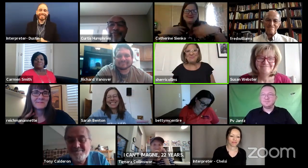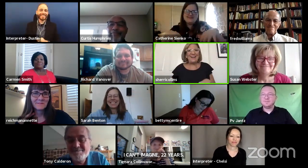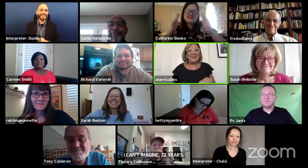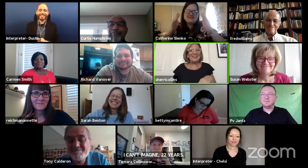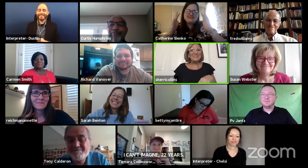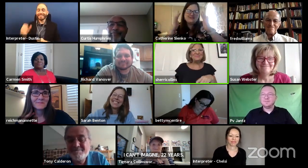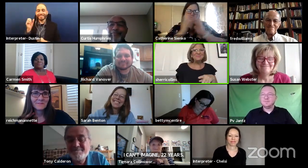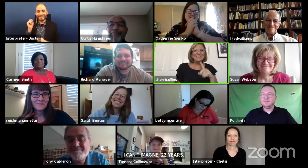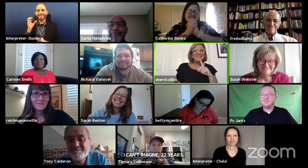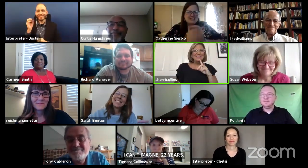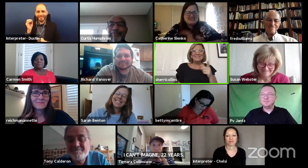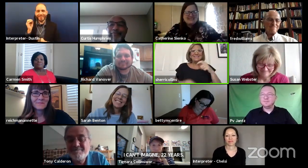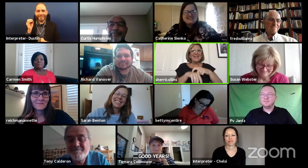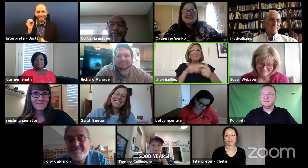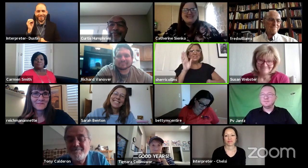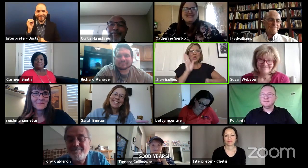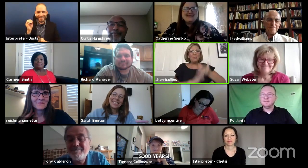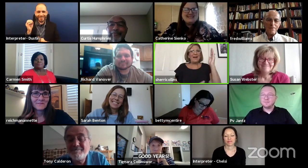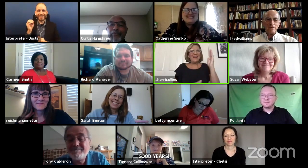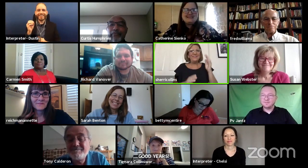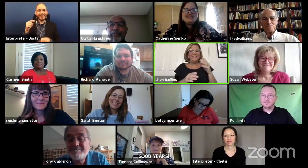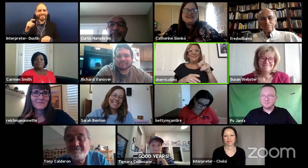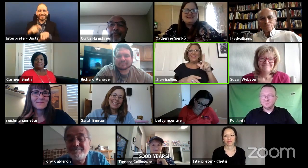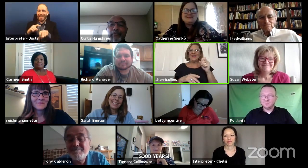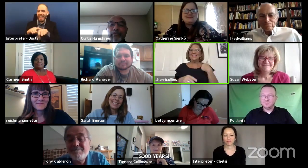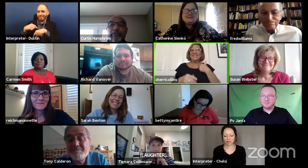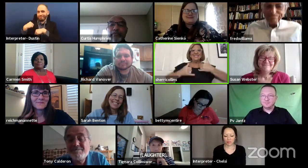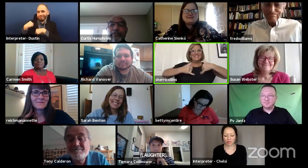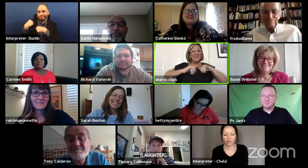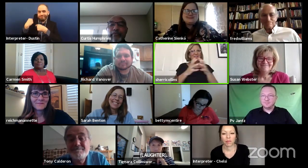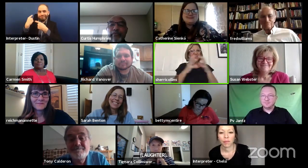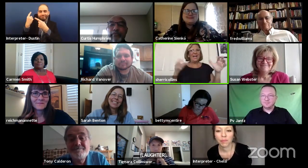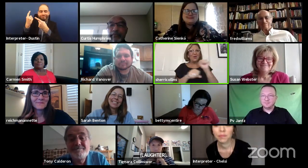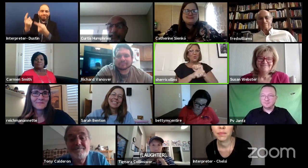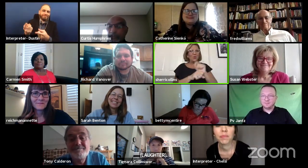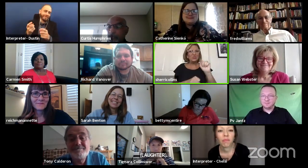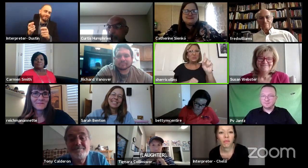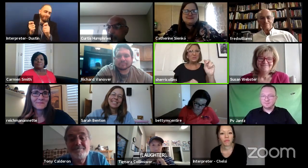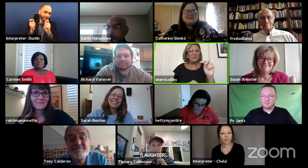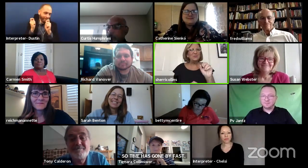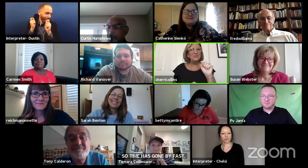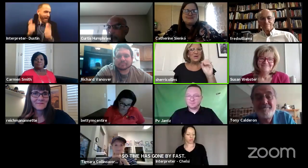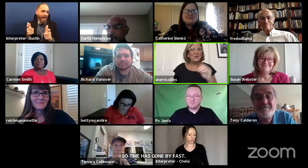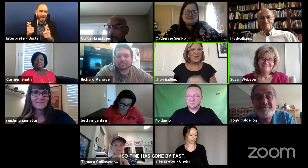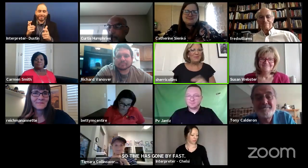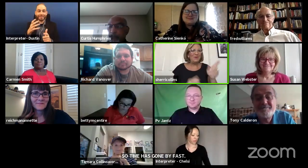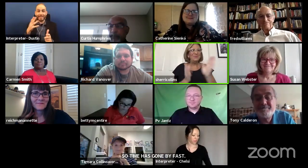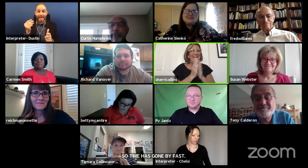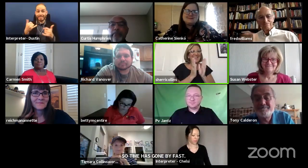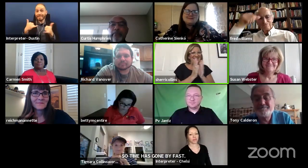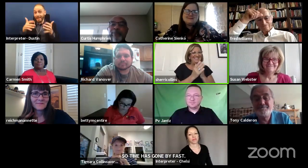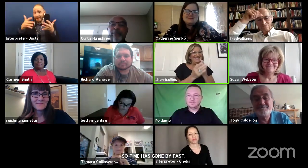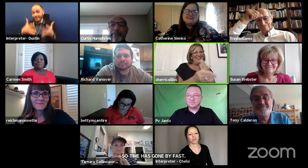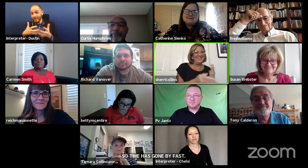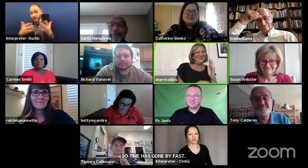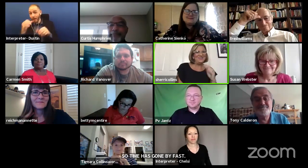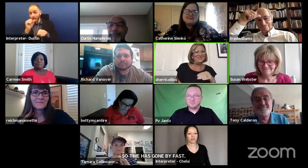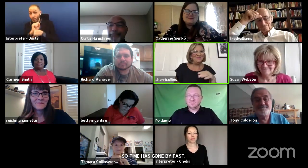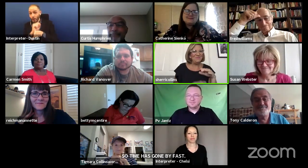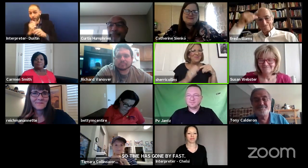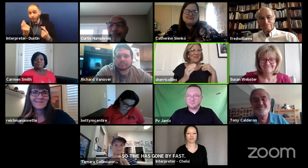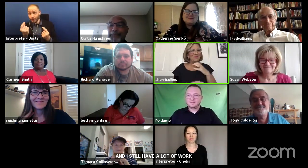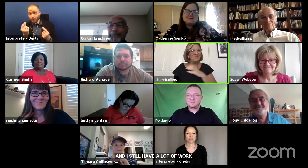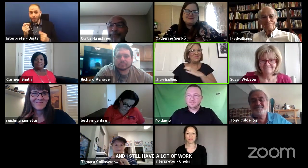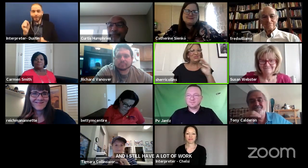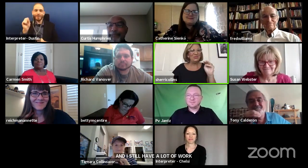So time has gone by fast and I still have a lot of work to do. So, oh, yeah, thank